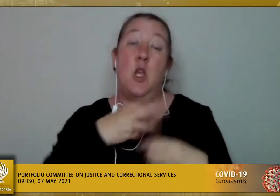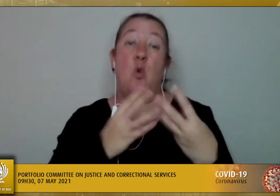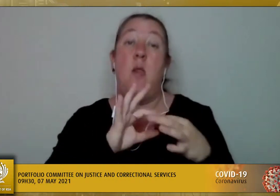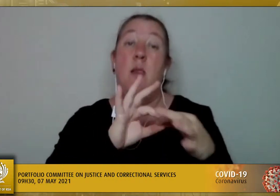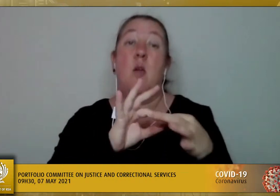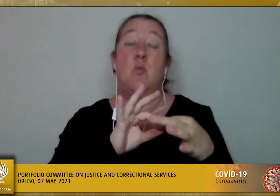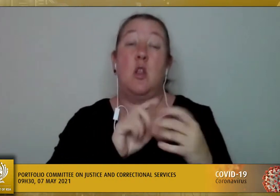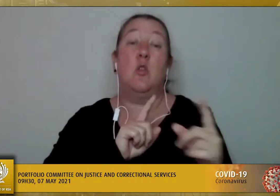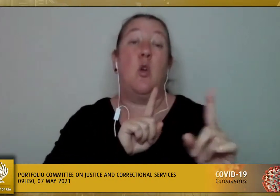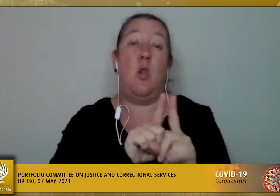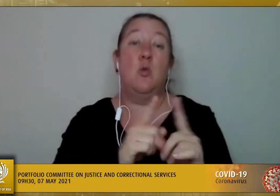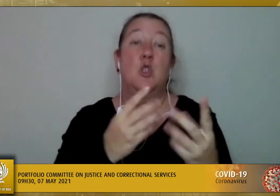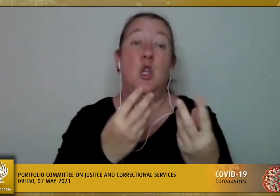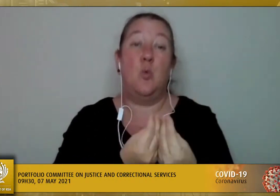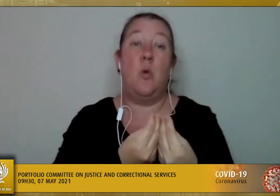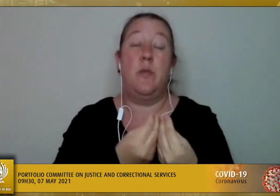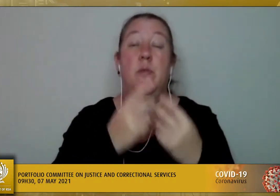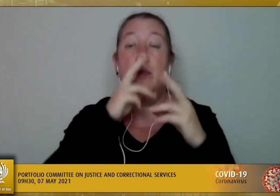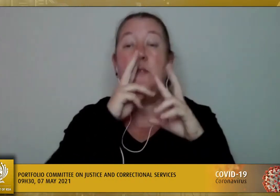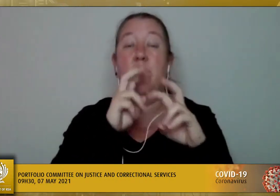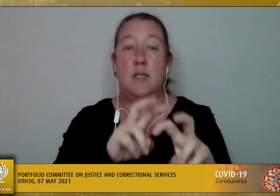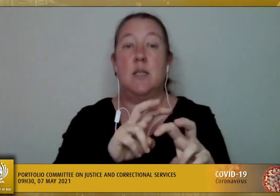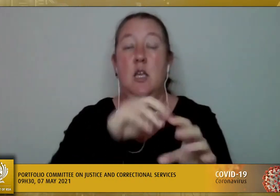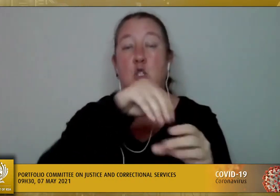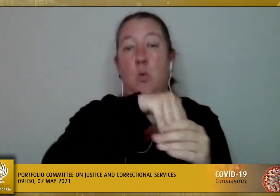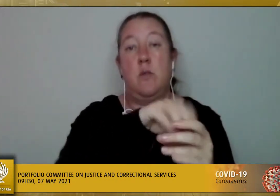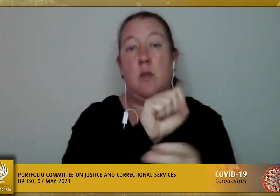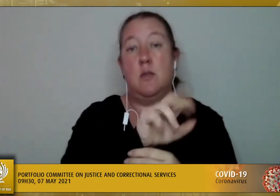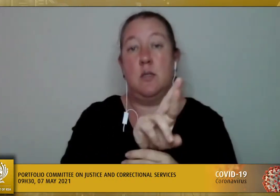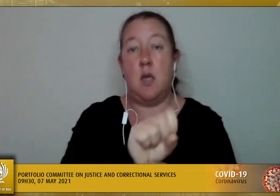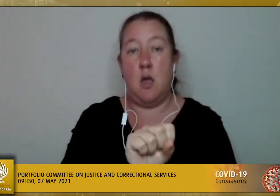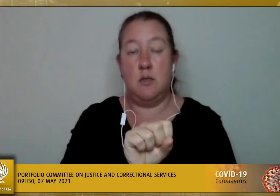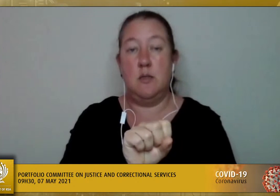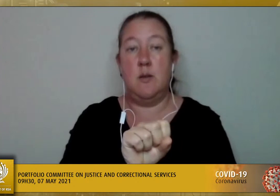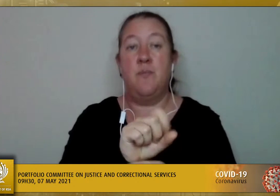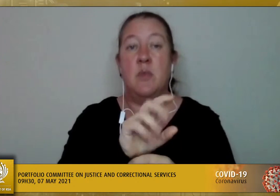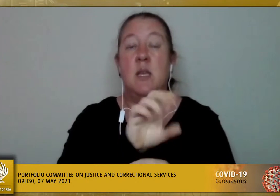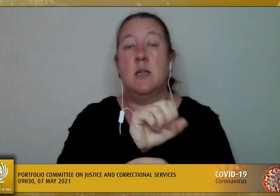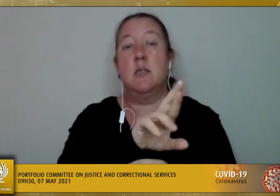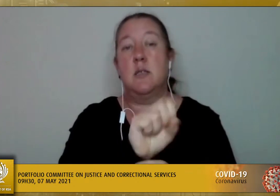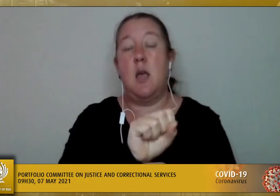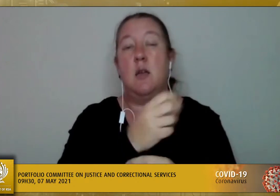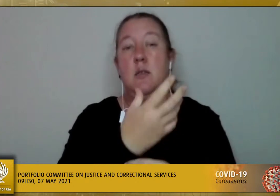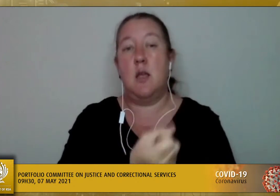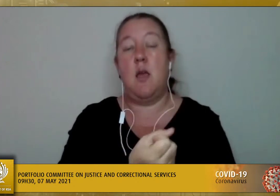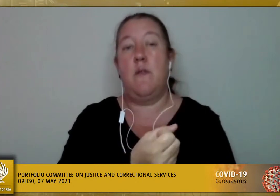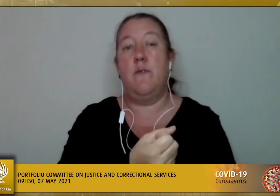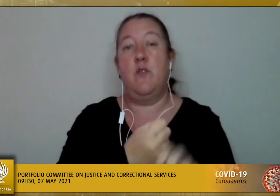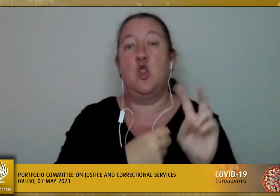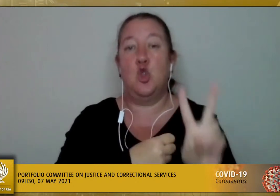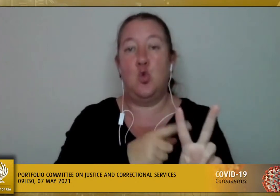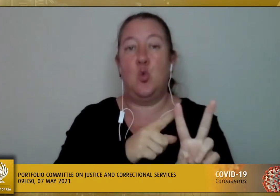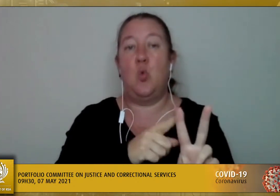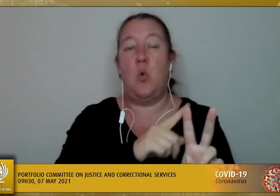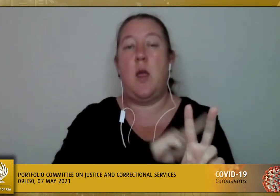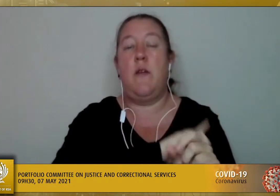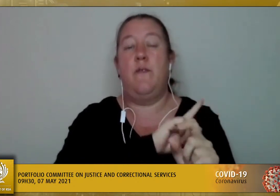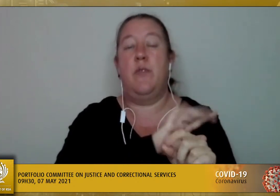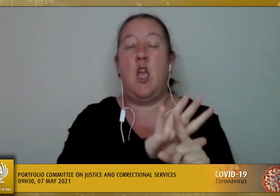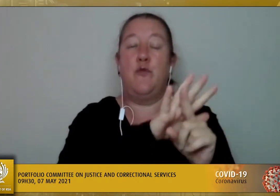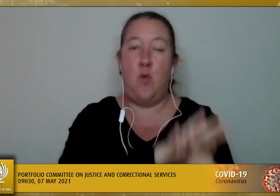closely with with um investigators within SARS um SARS have two uh enforcement of the